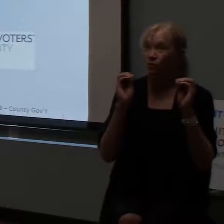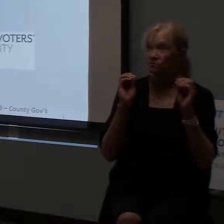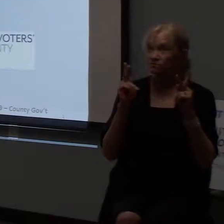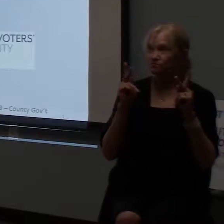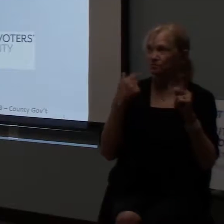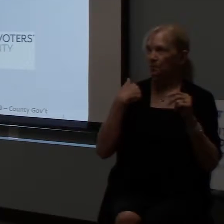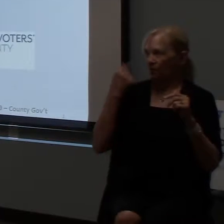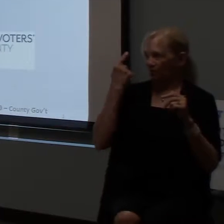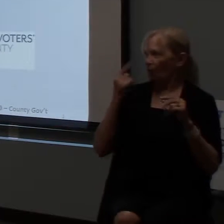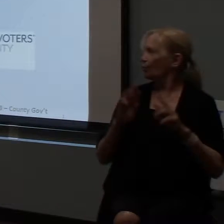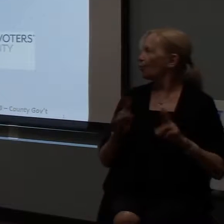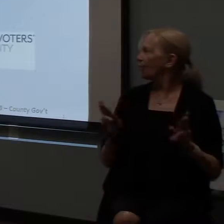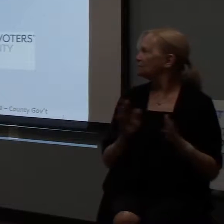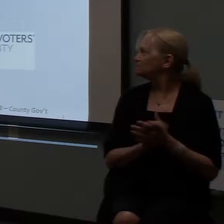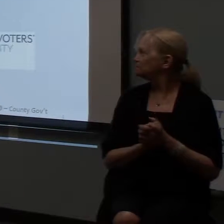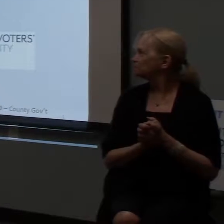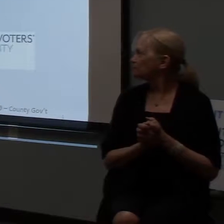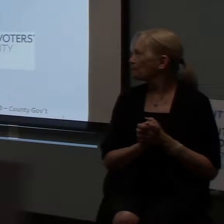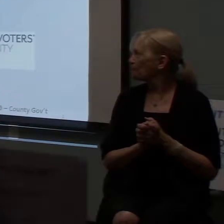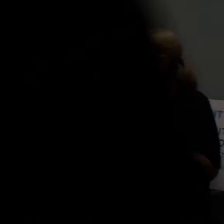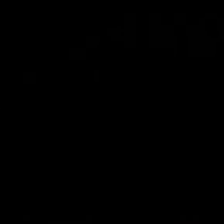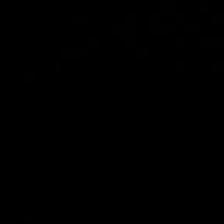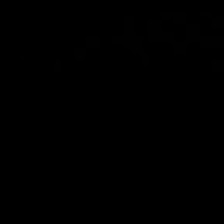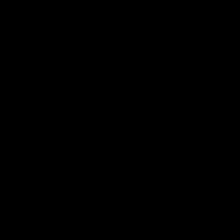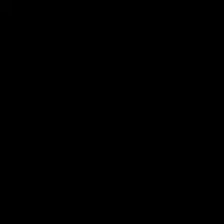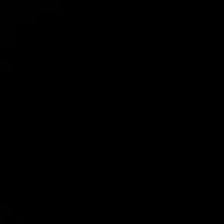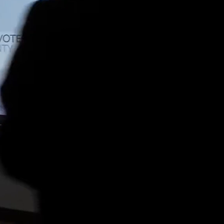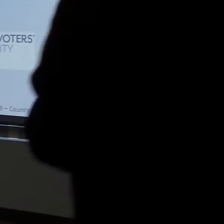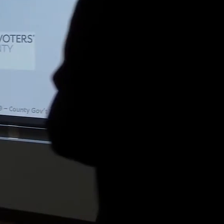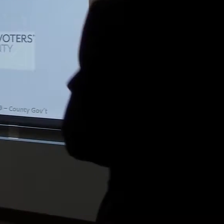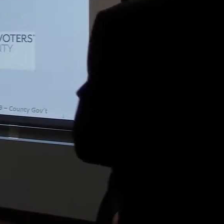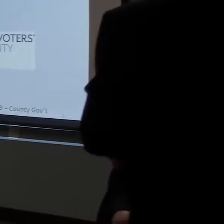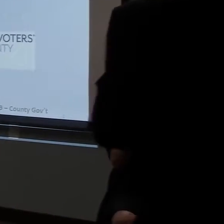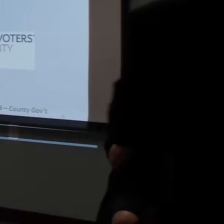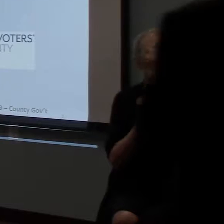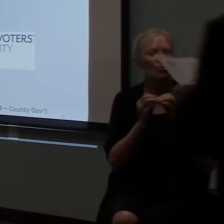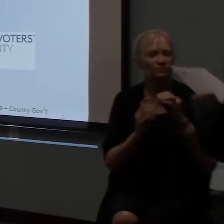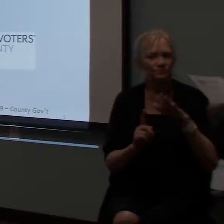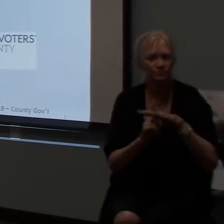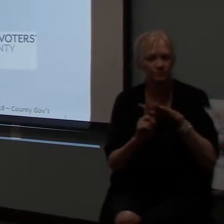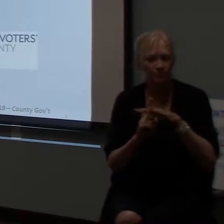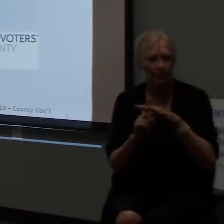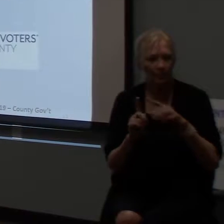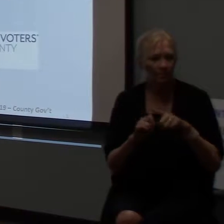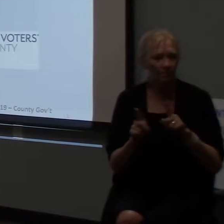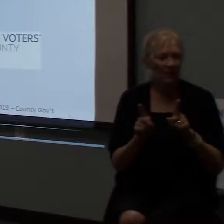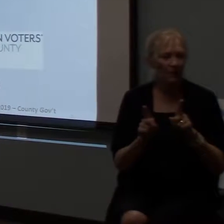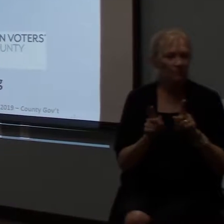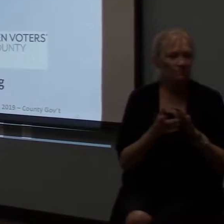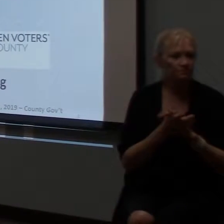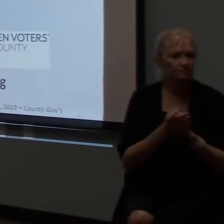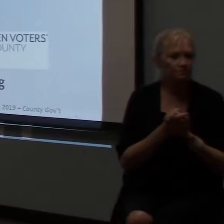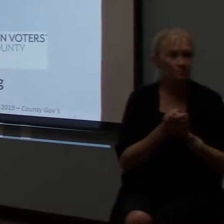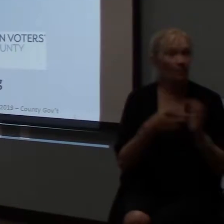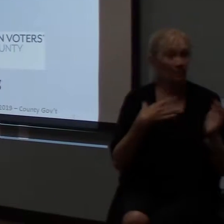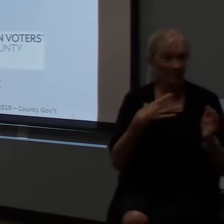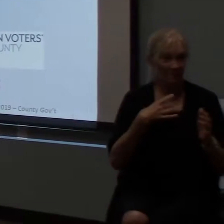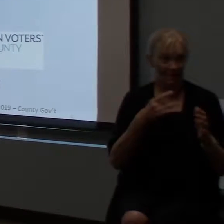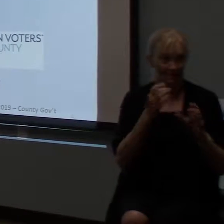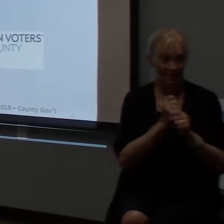you're ready. We might get a few more late arrivals, but I'd like to get